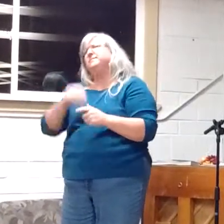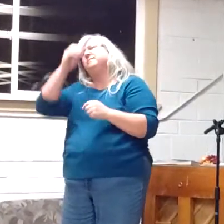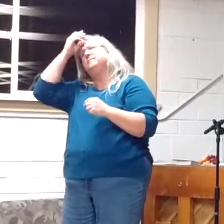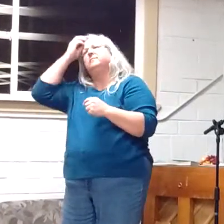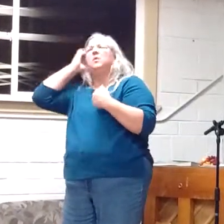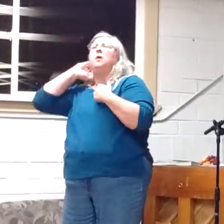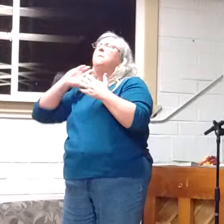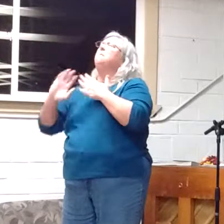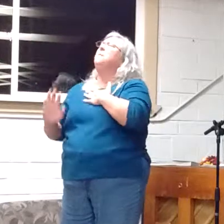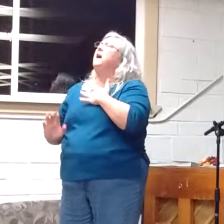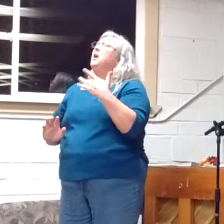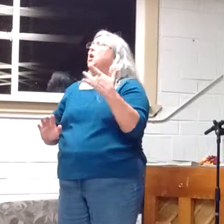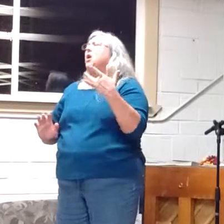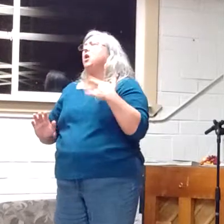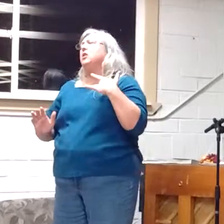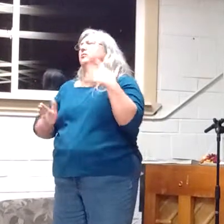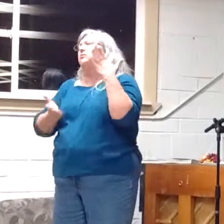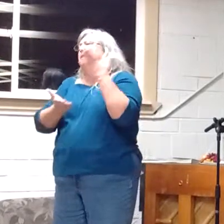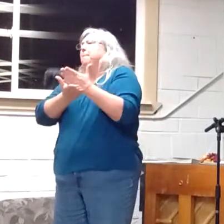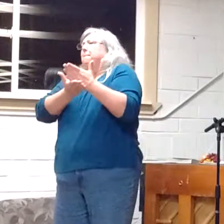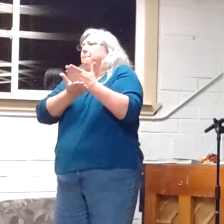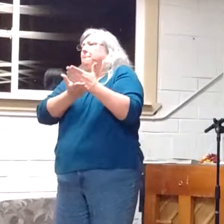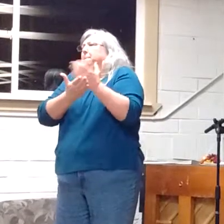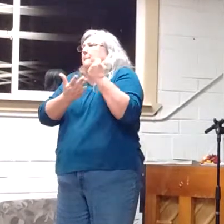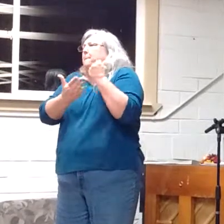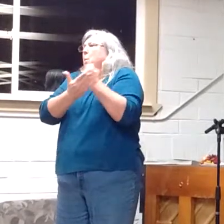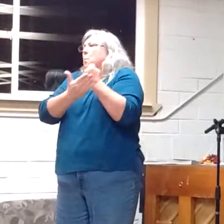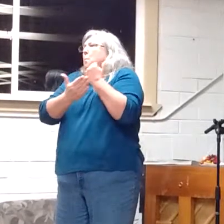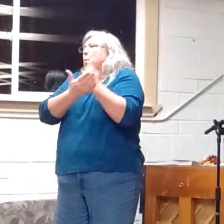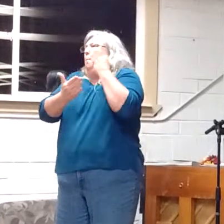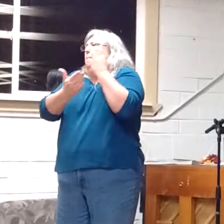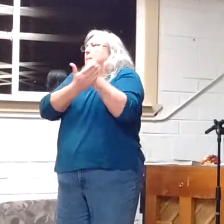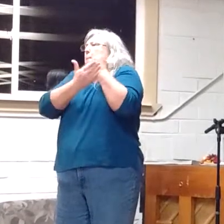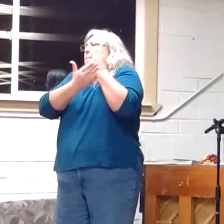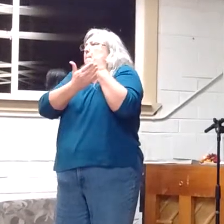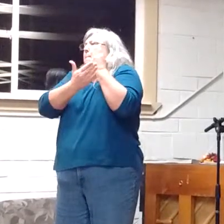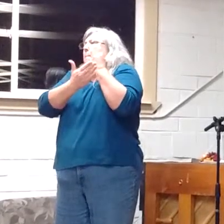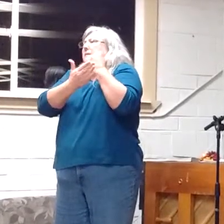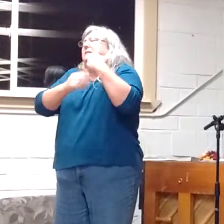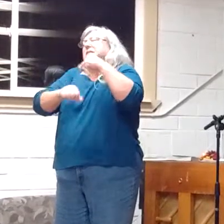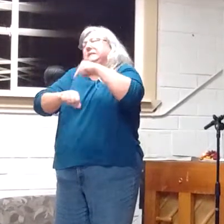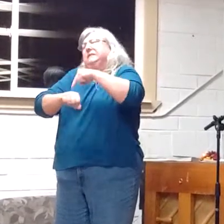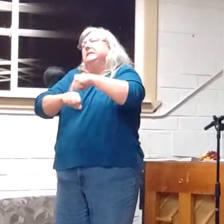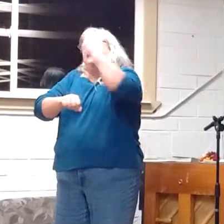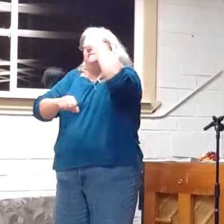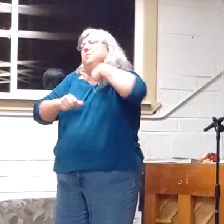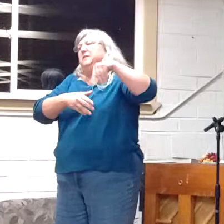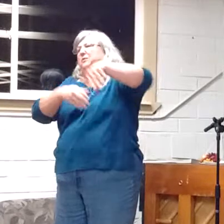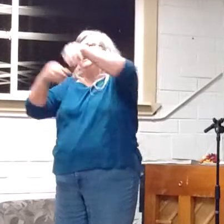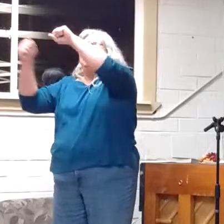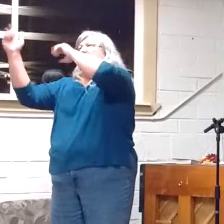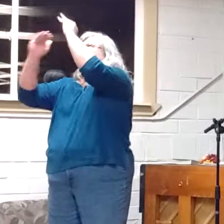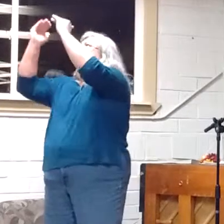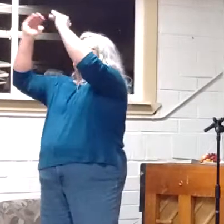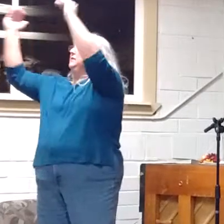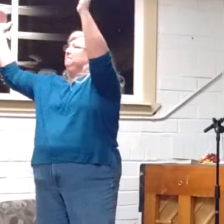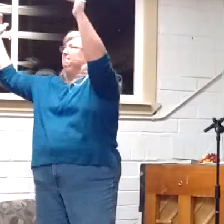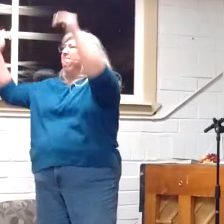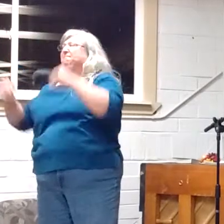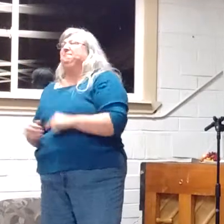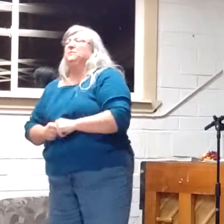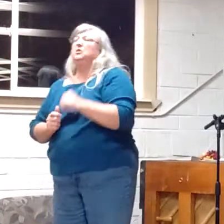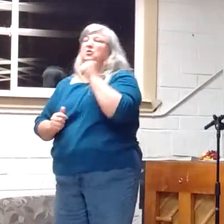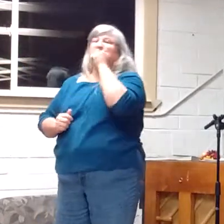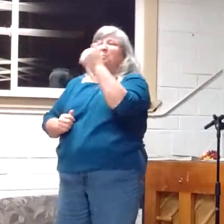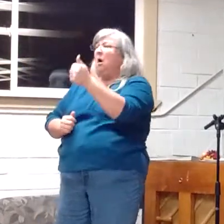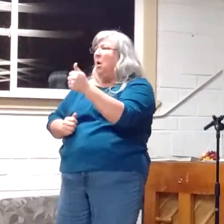My golden heart stopped beating. It was time I had to go. Tomorrow is never promised. There is